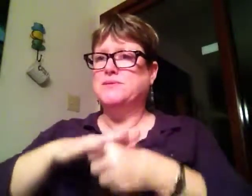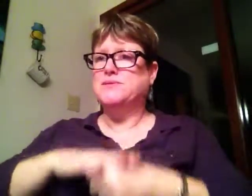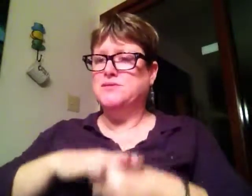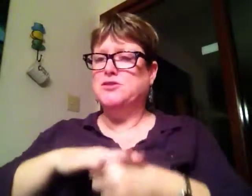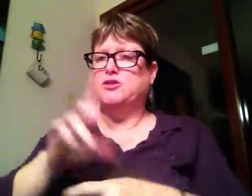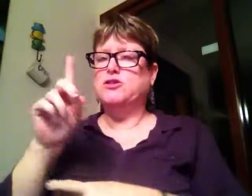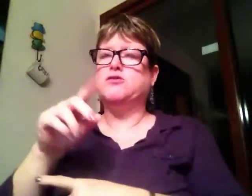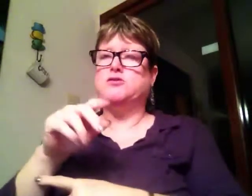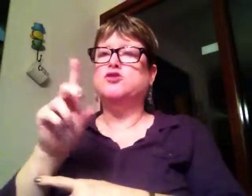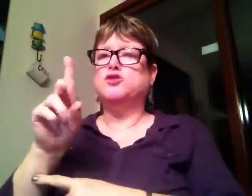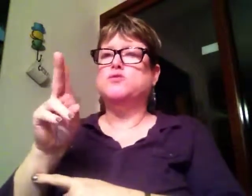children in place.